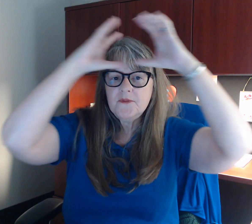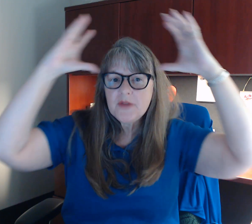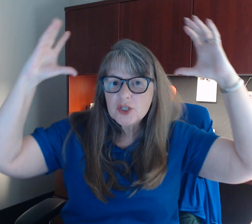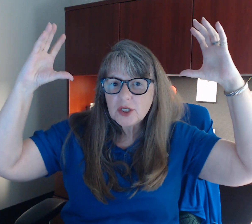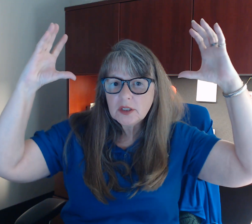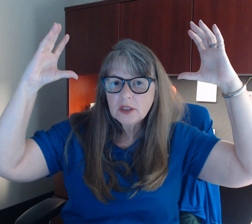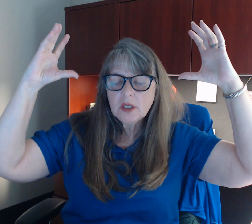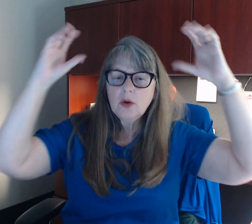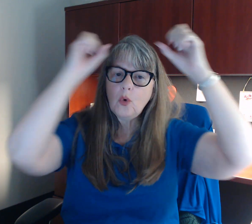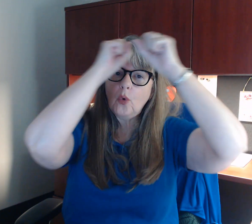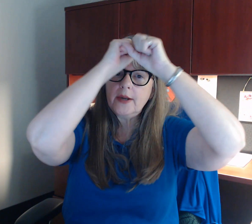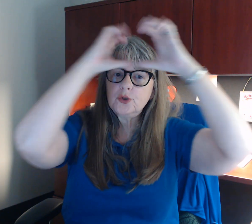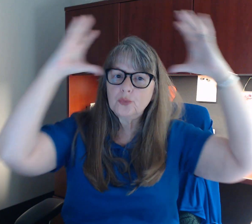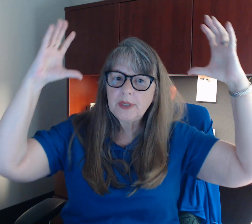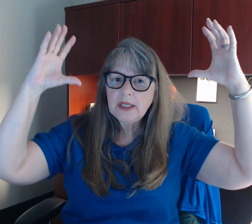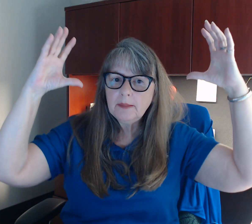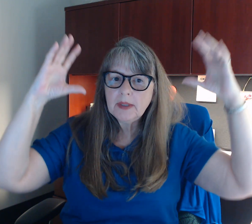envision or a dream.